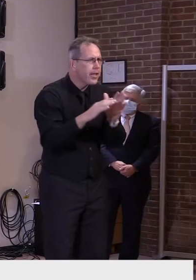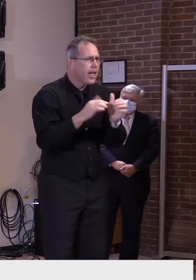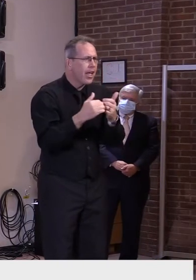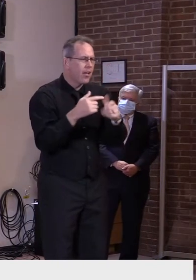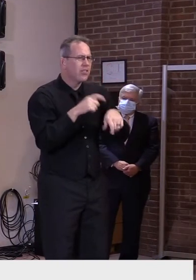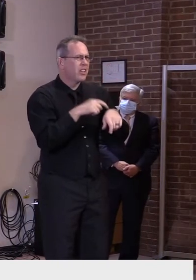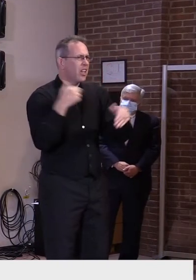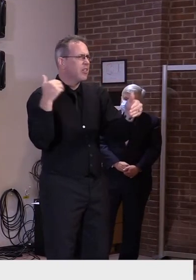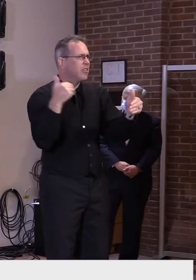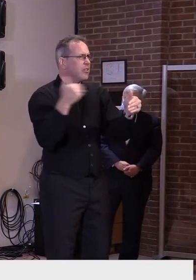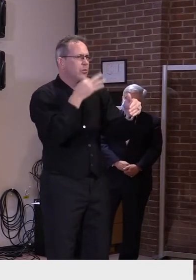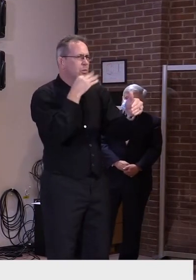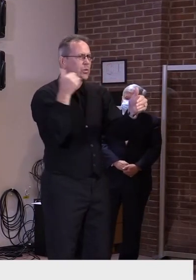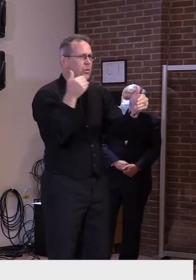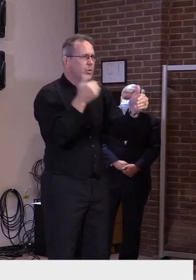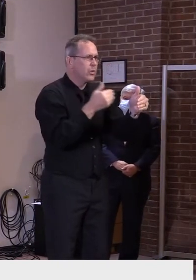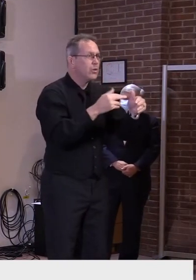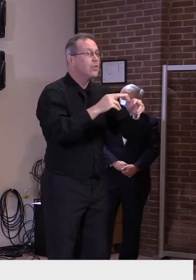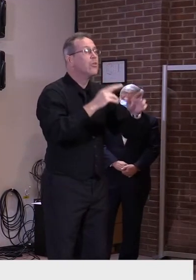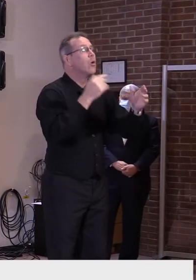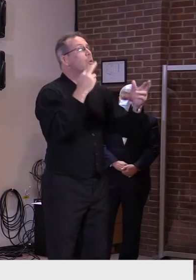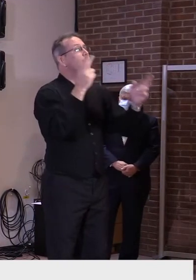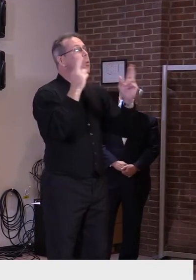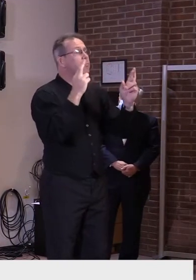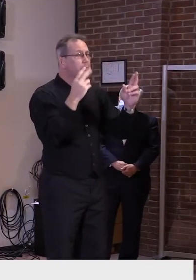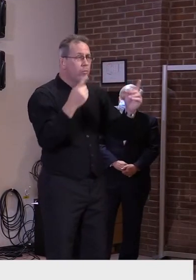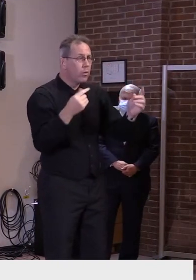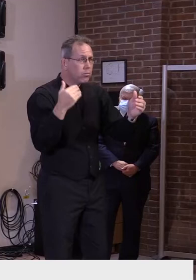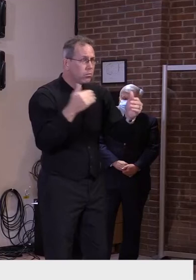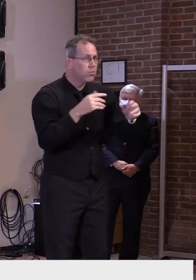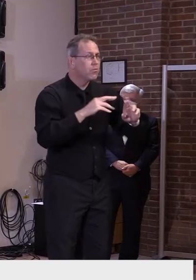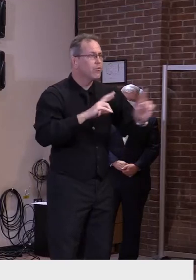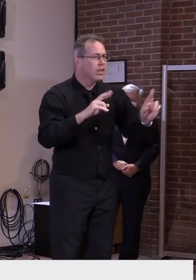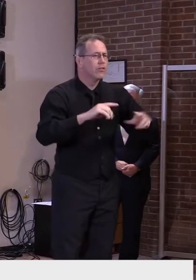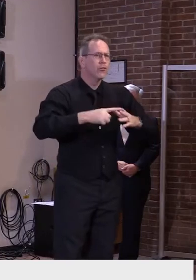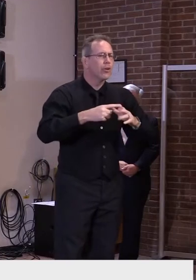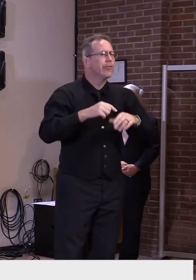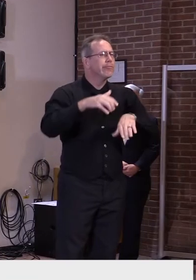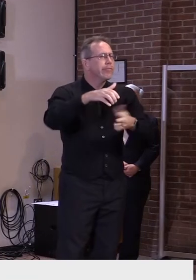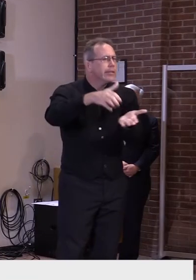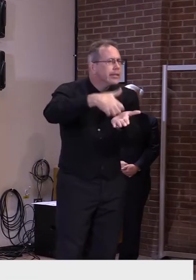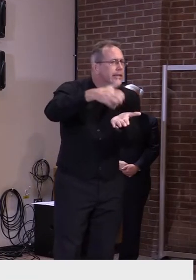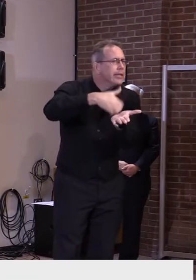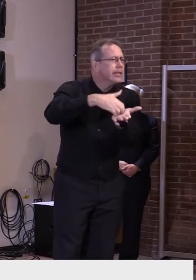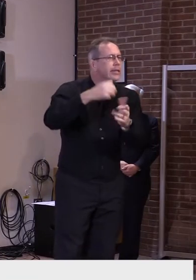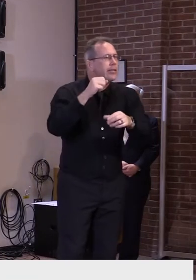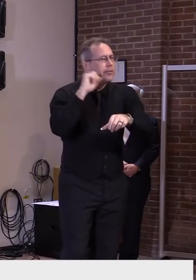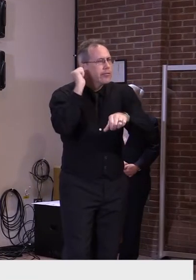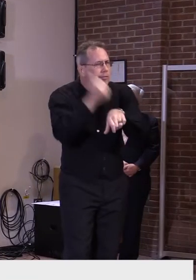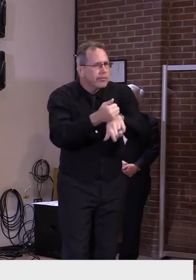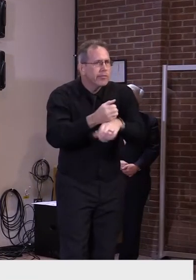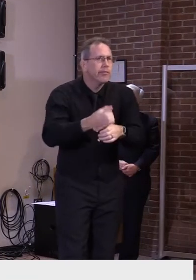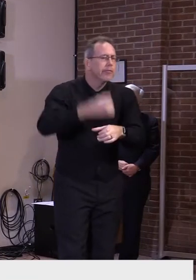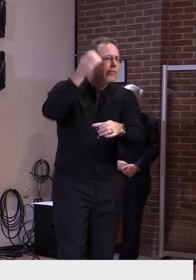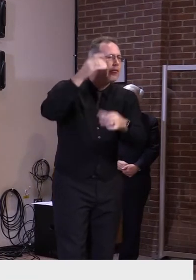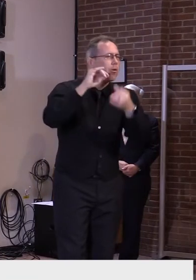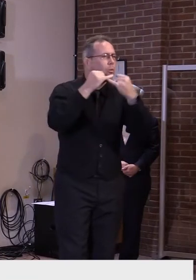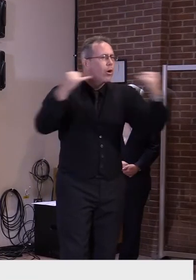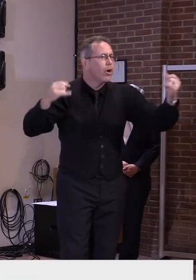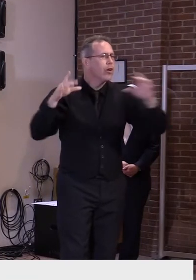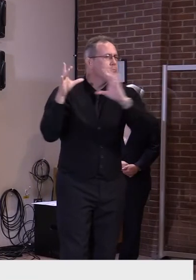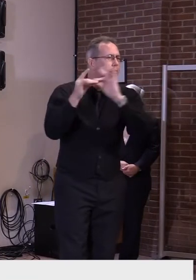hopefully we'll be able to put a lot of fiber in the ground in the coming year to 2 years to meet our goals.